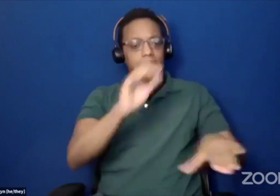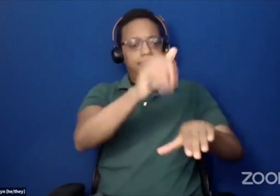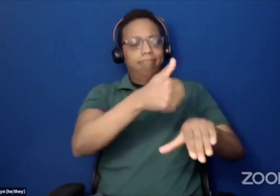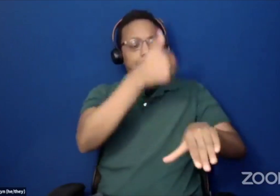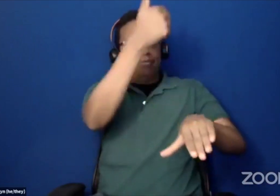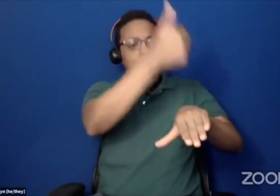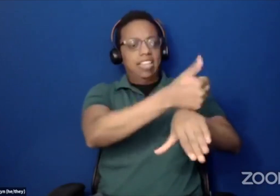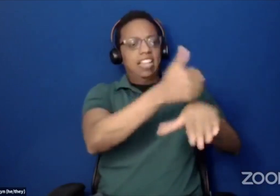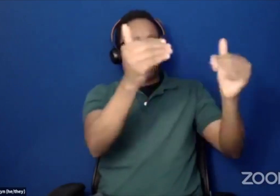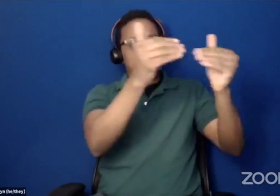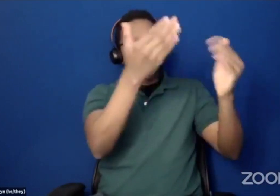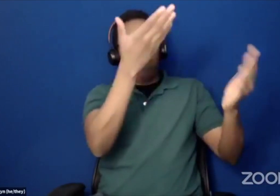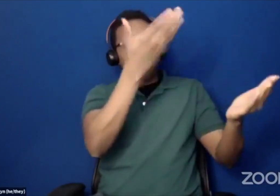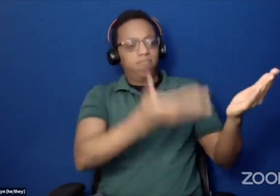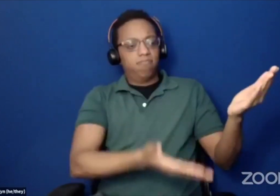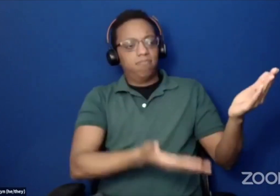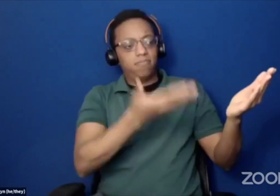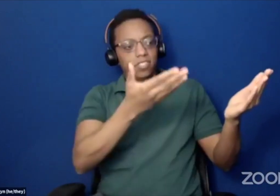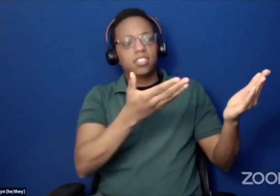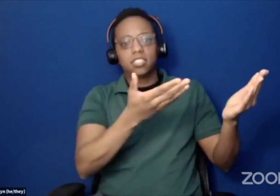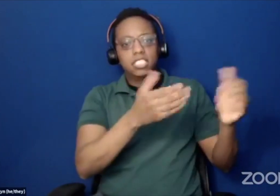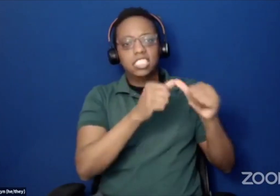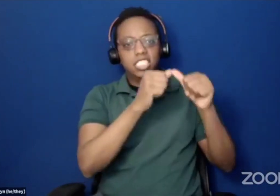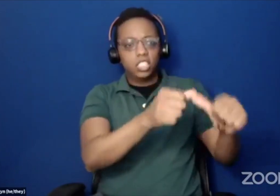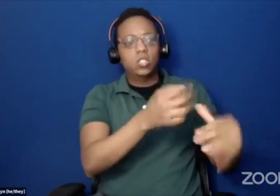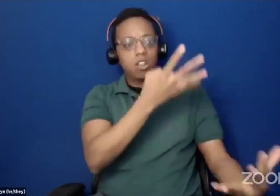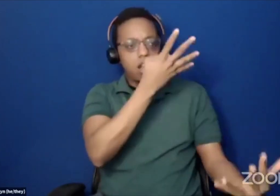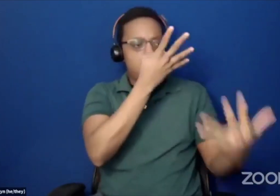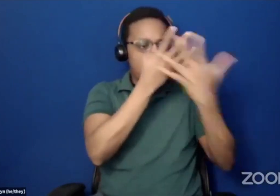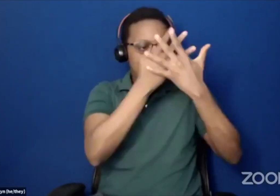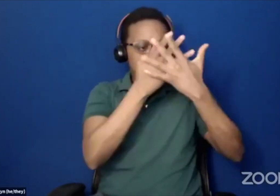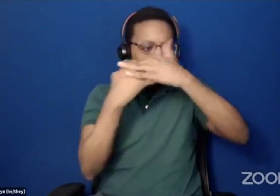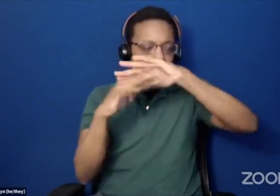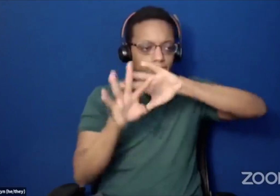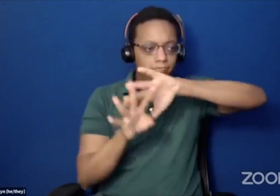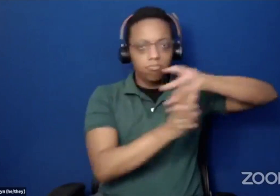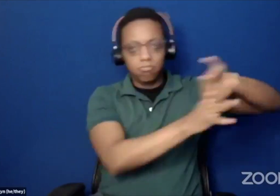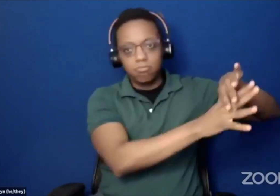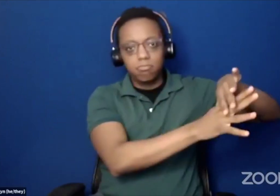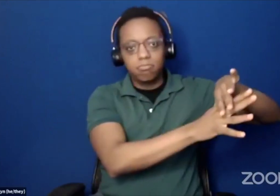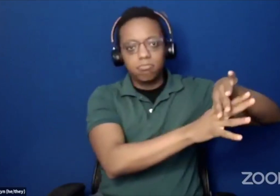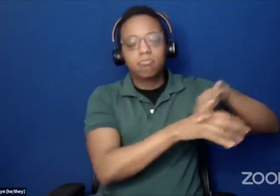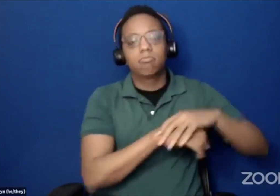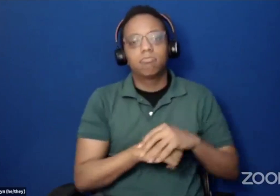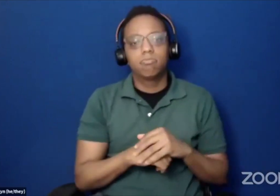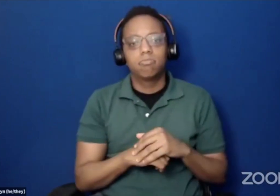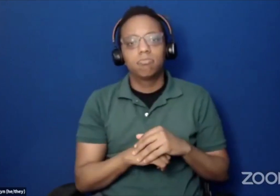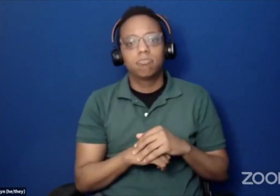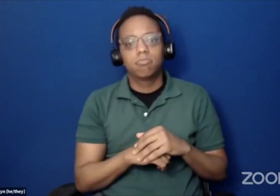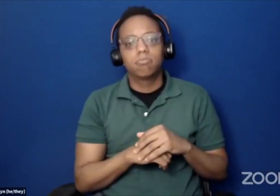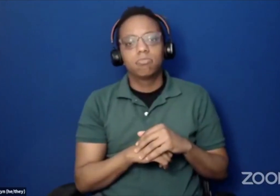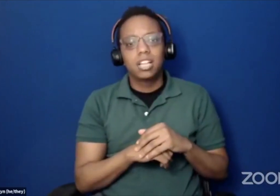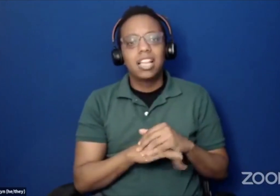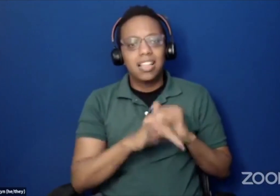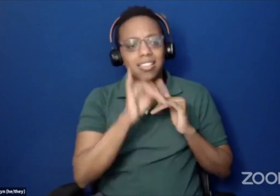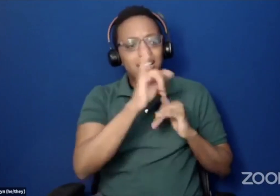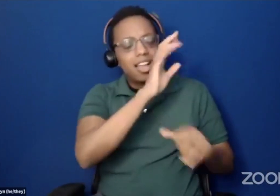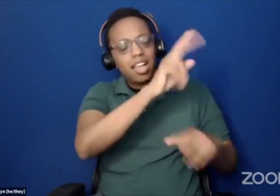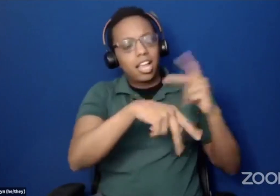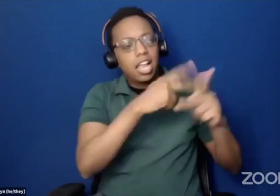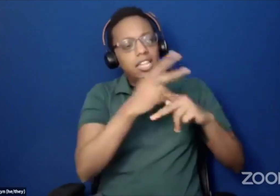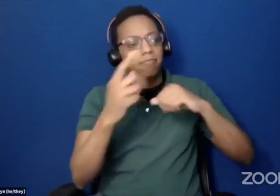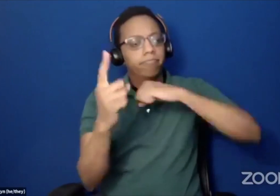upon locking people up and putting them behind cages. The type of punishment that exists